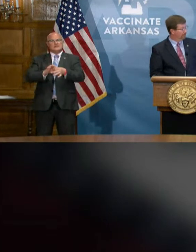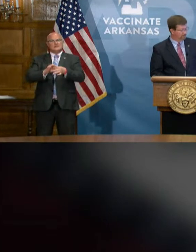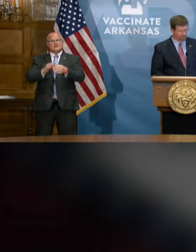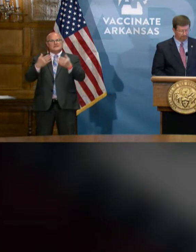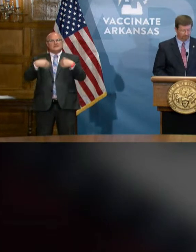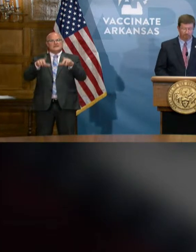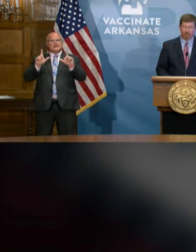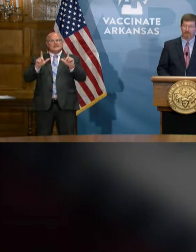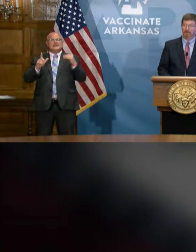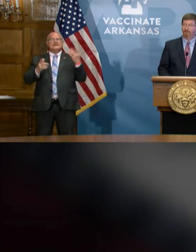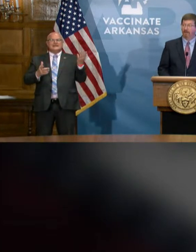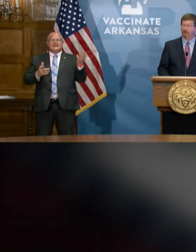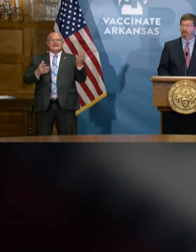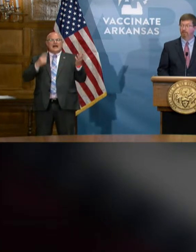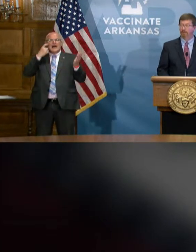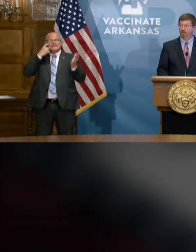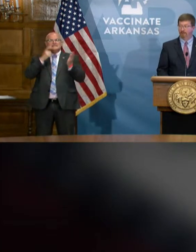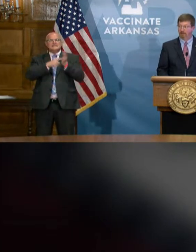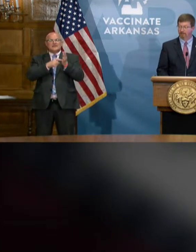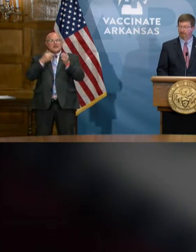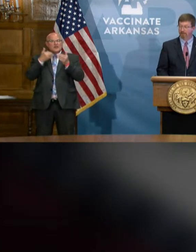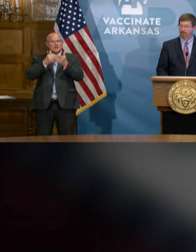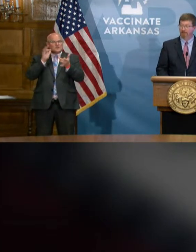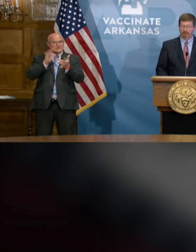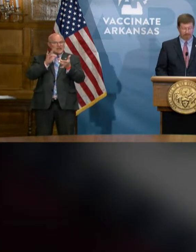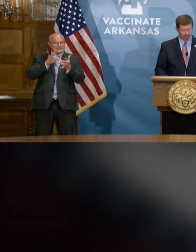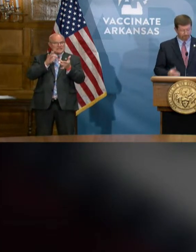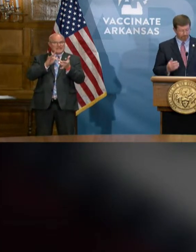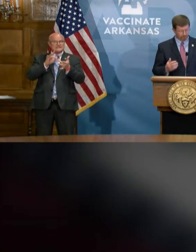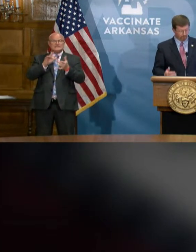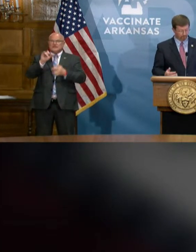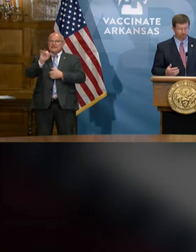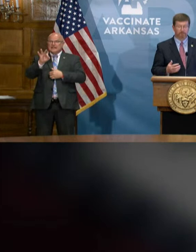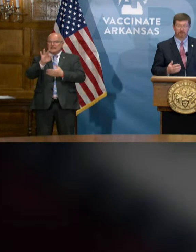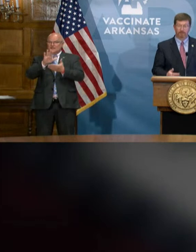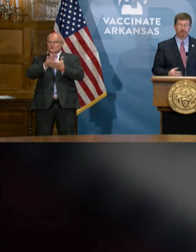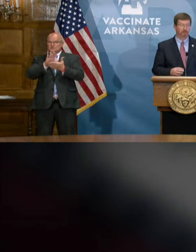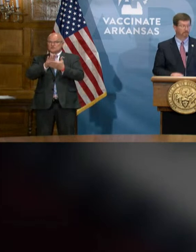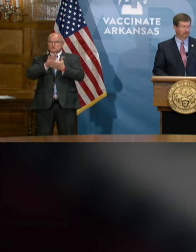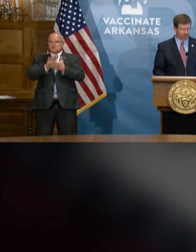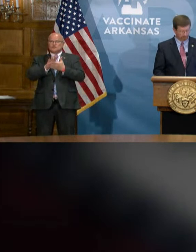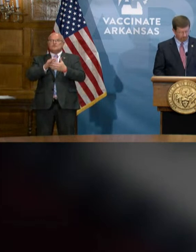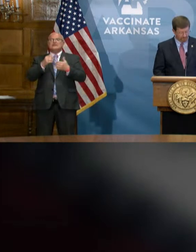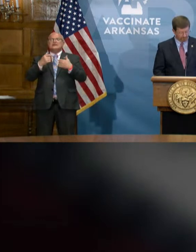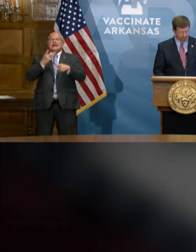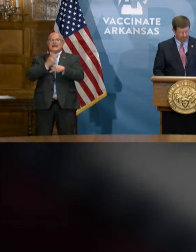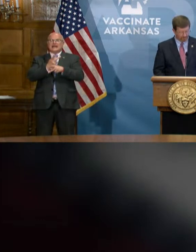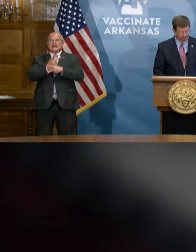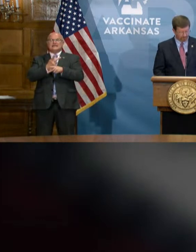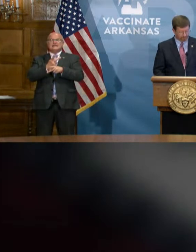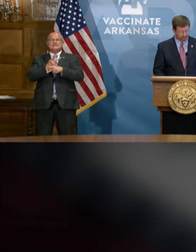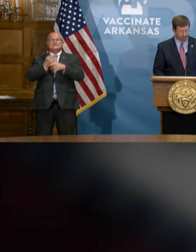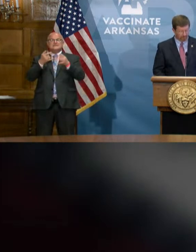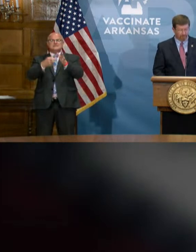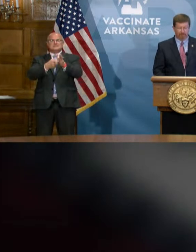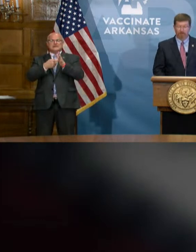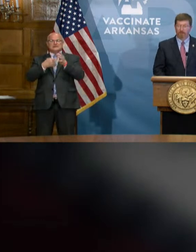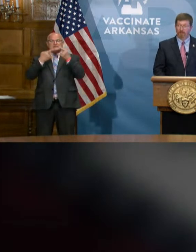next slide, as it relates to identifying close contacts, if a school keeps a mandatory mask